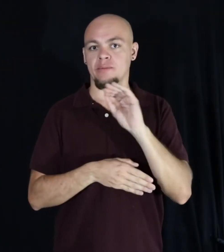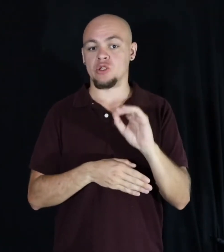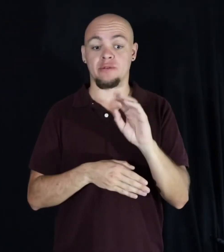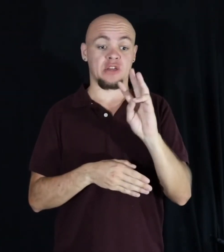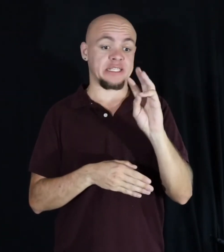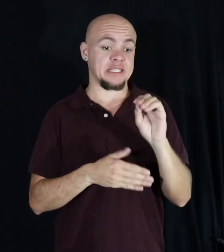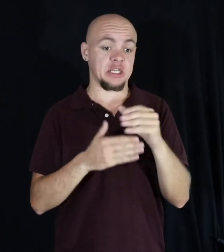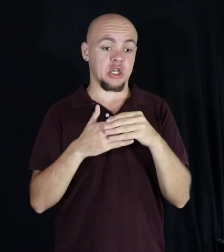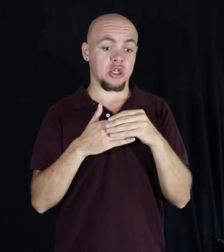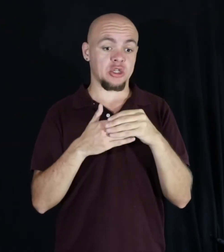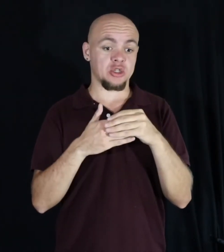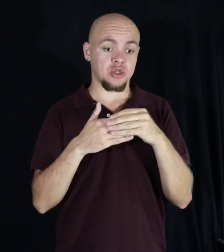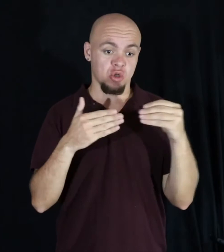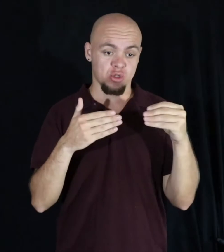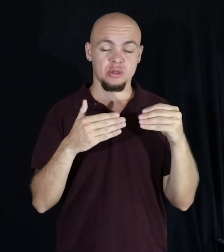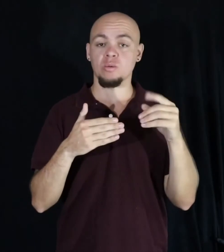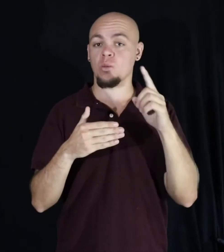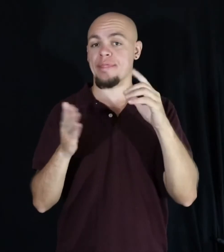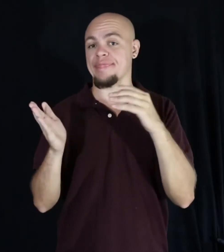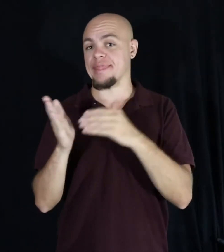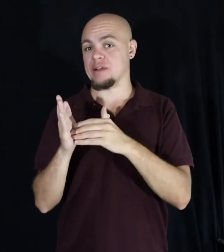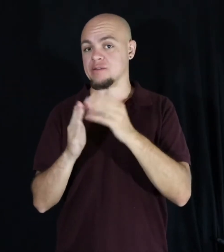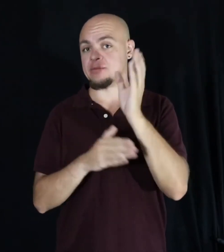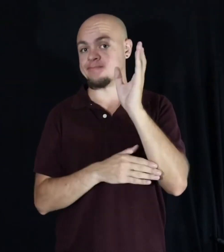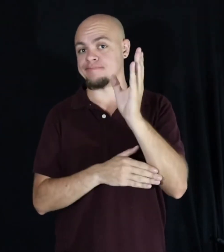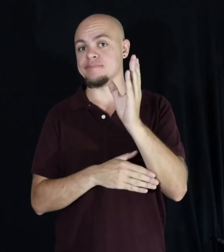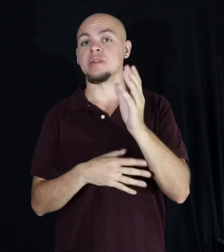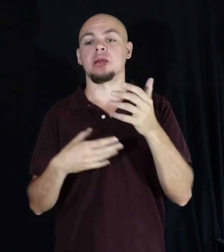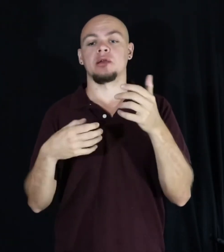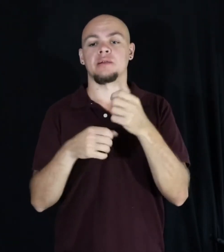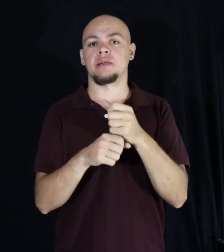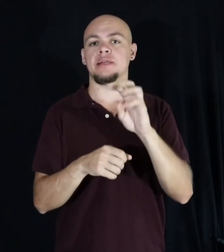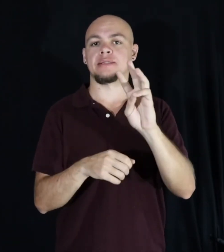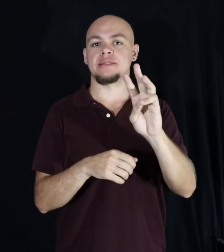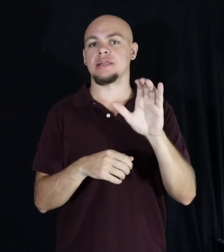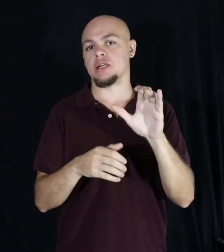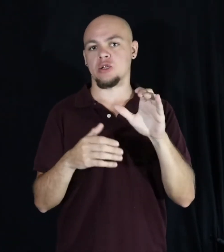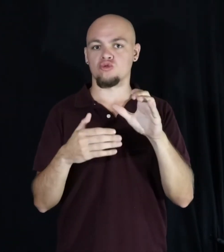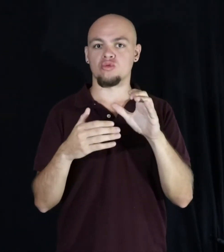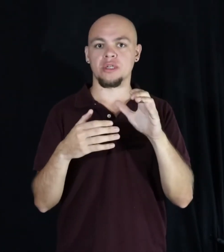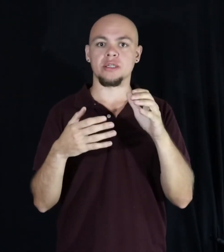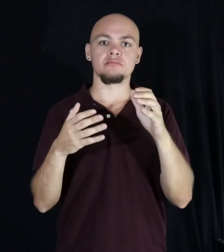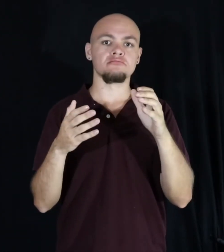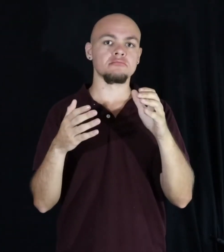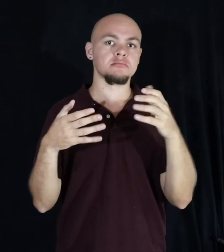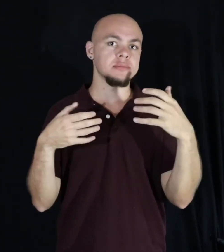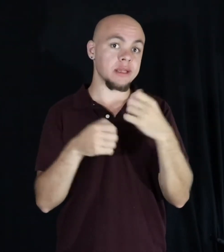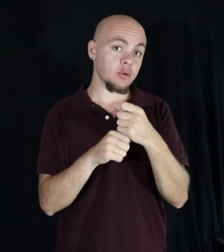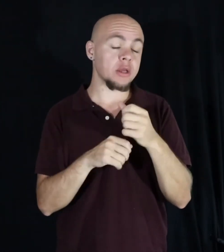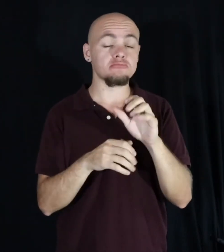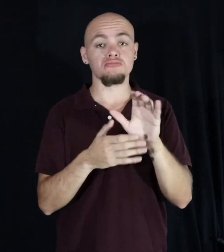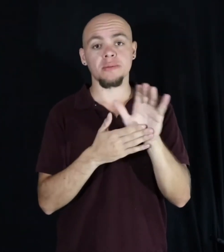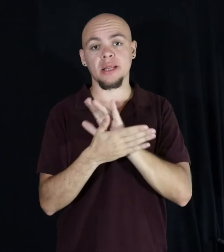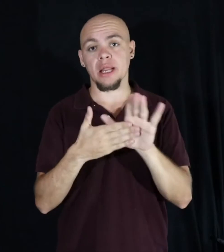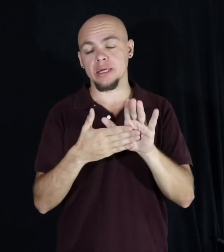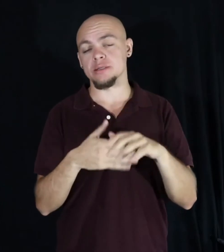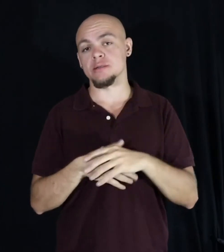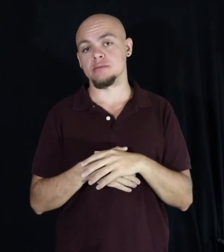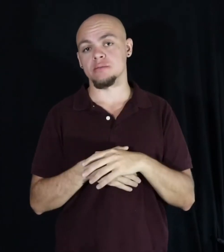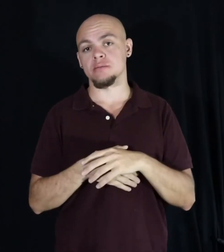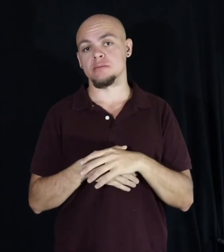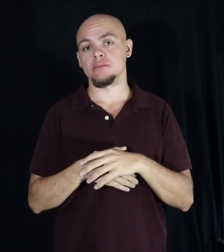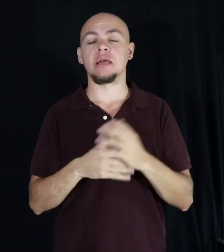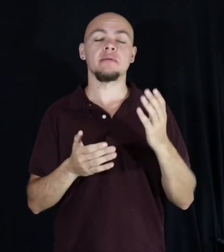I could summarize 1,000 TED Talks into just 600 summaries, which would actually be quite nice. Now, obviously,